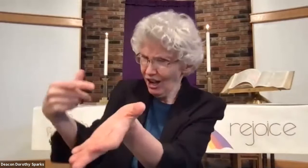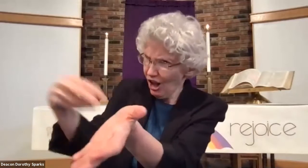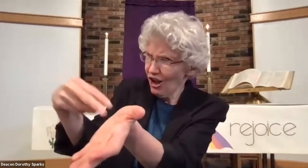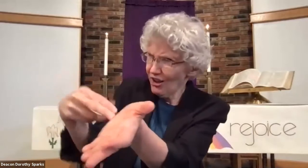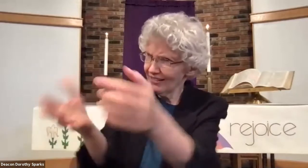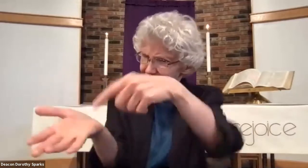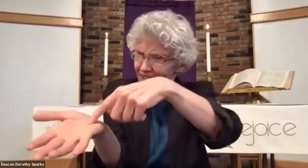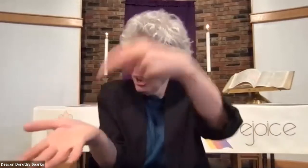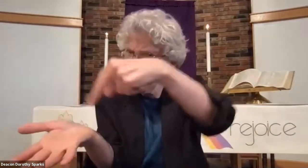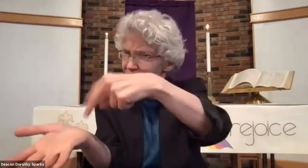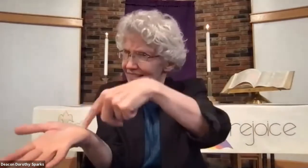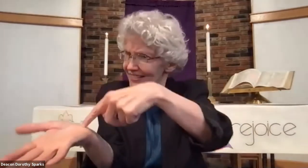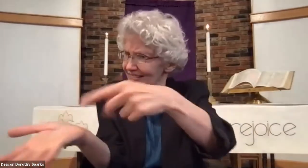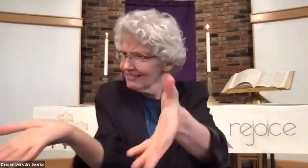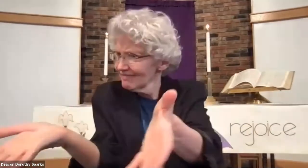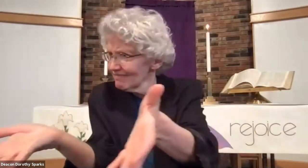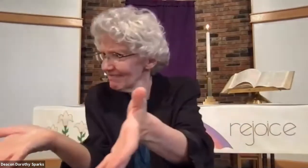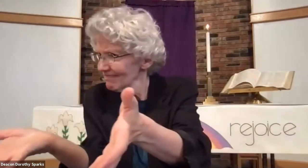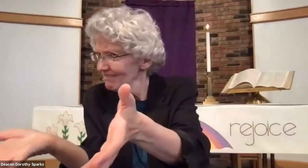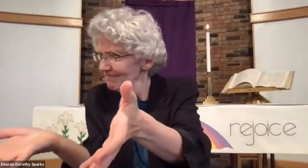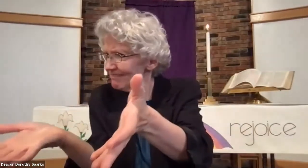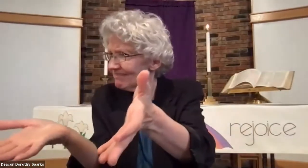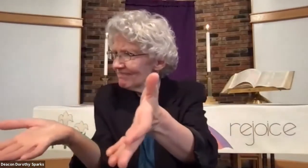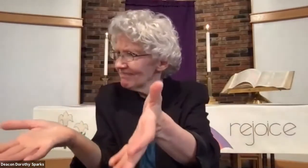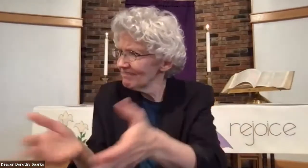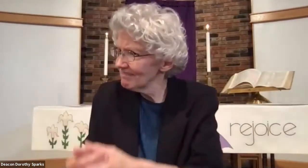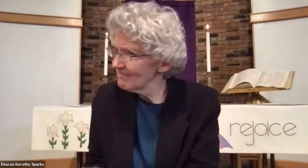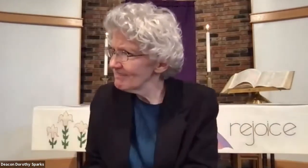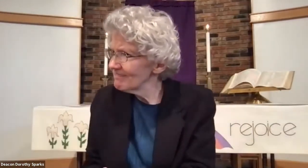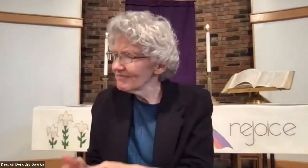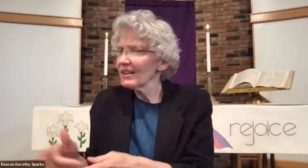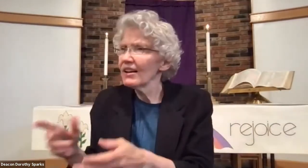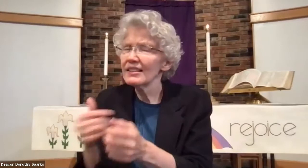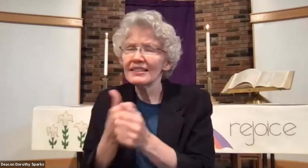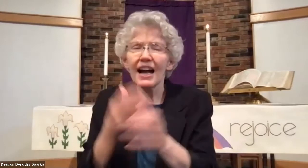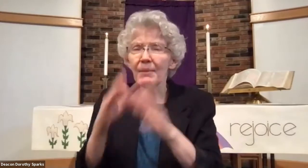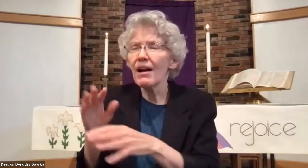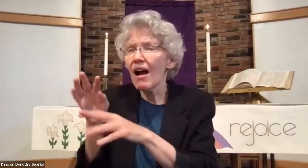After Jesus said this, he showed them his hands and his feet.